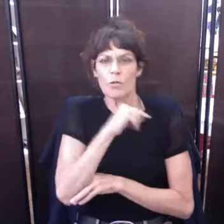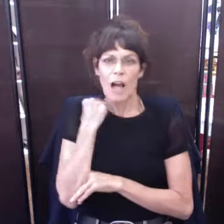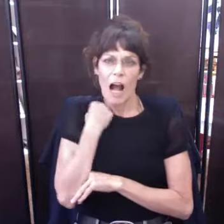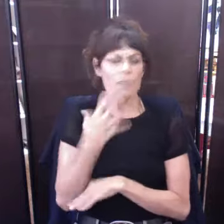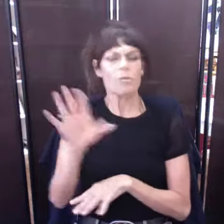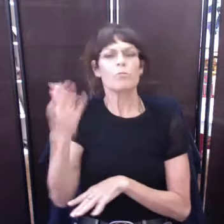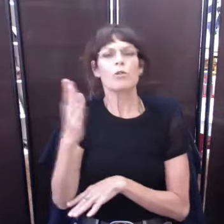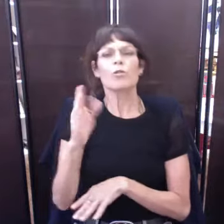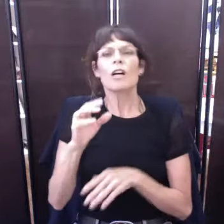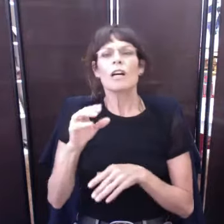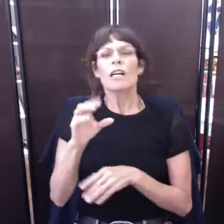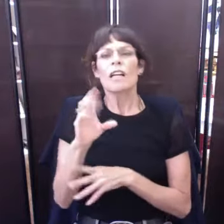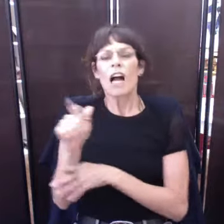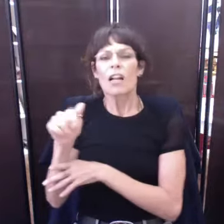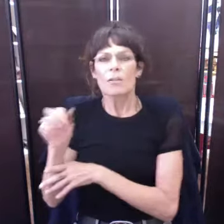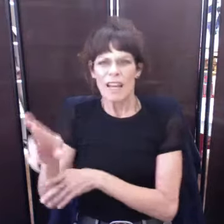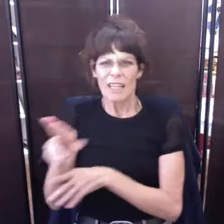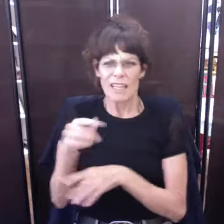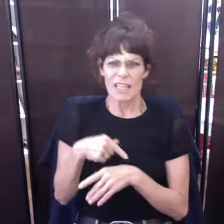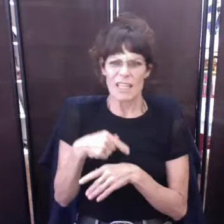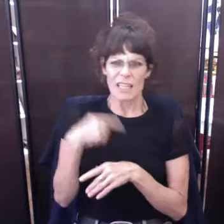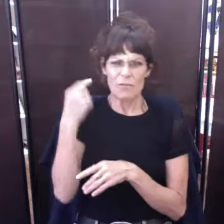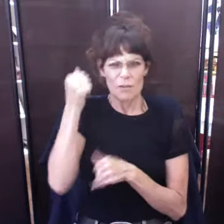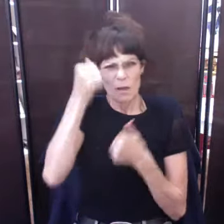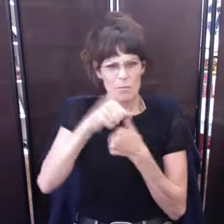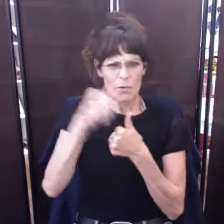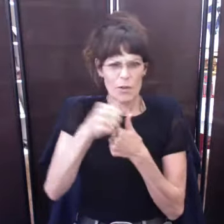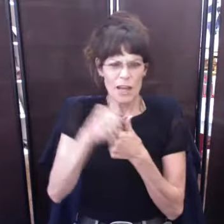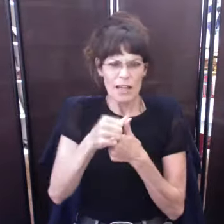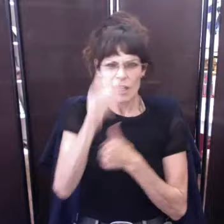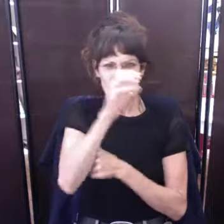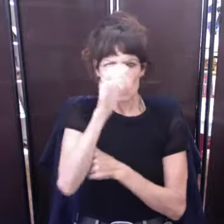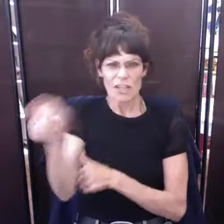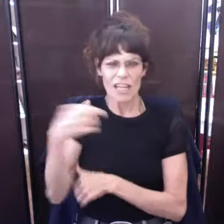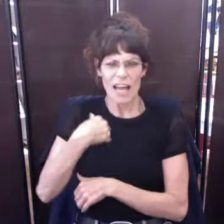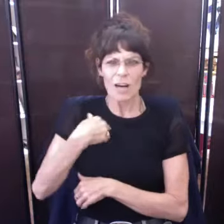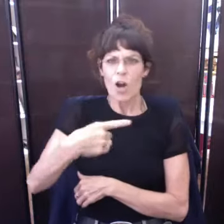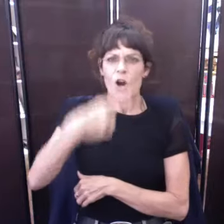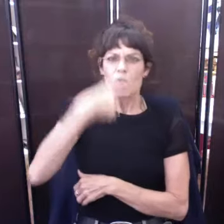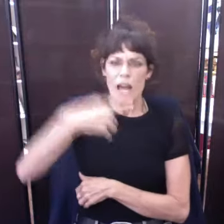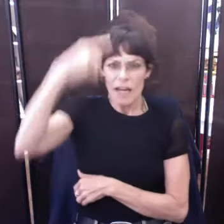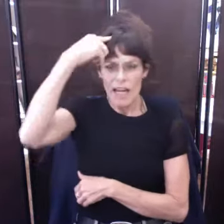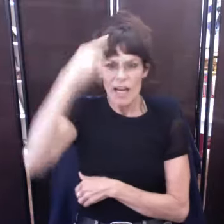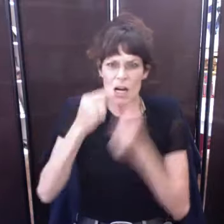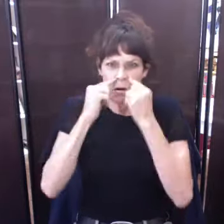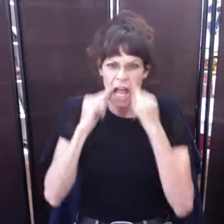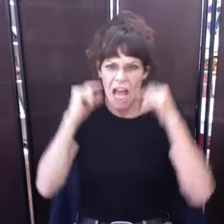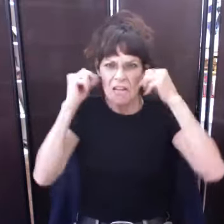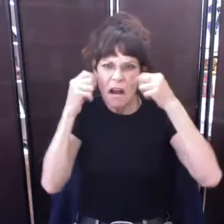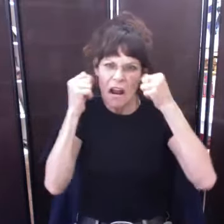like Yosemite Sam. I don't know if you guys remember that cartoon, but he had red hair, red handlebar mustache, and he would be like, all right, you're